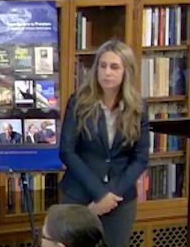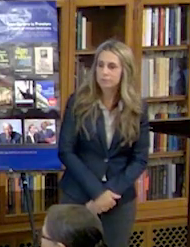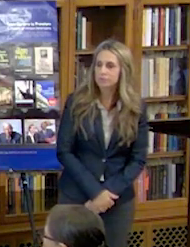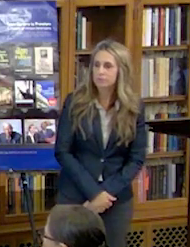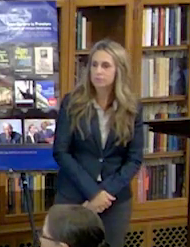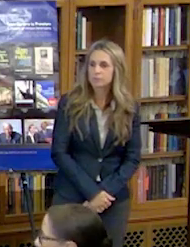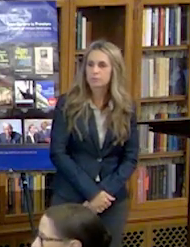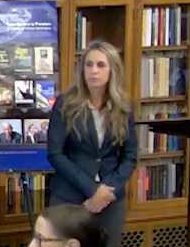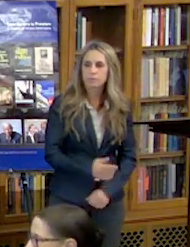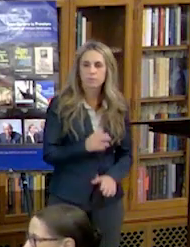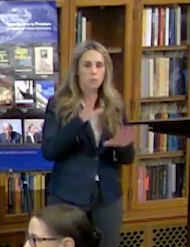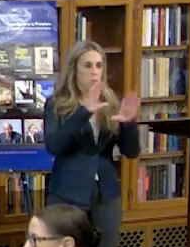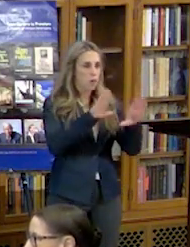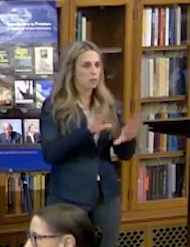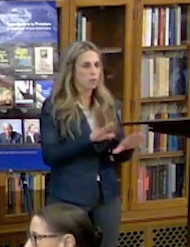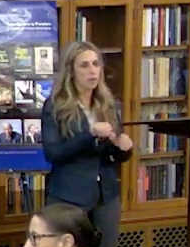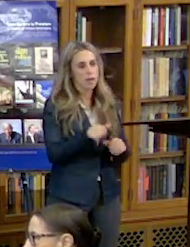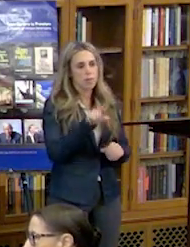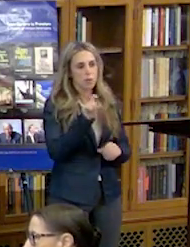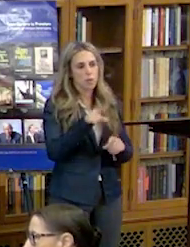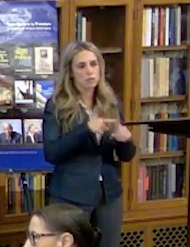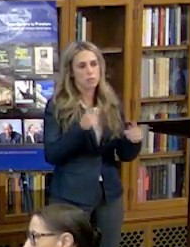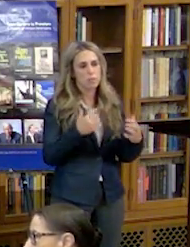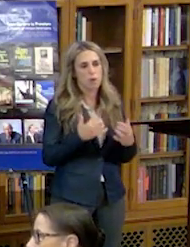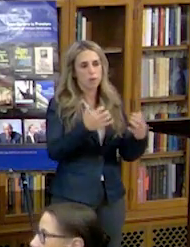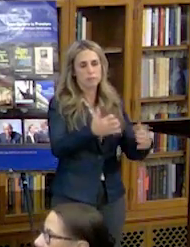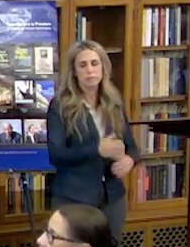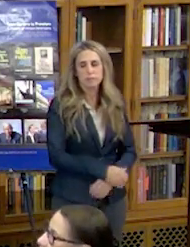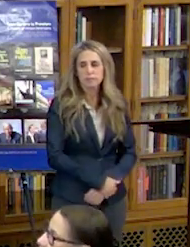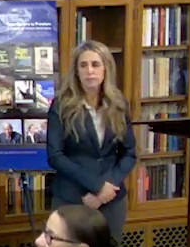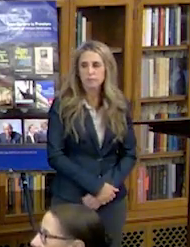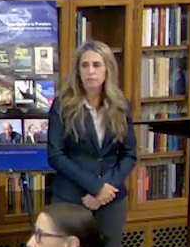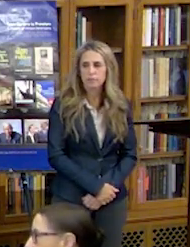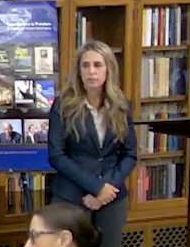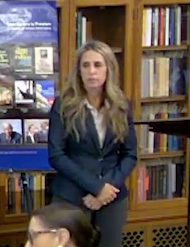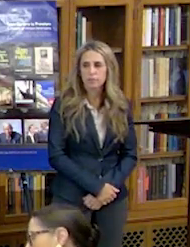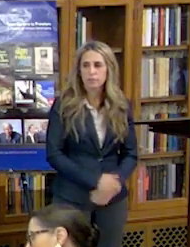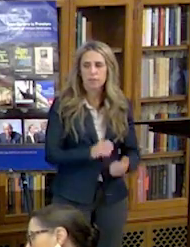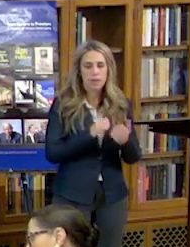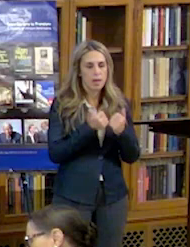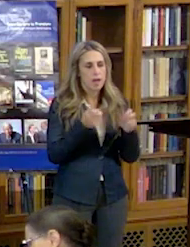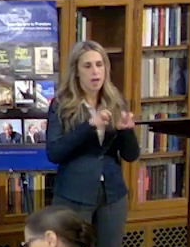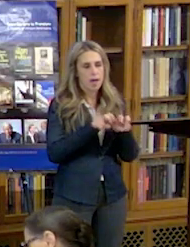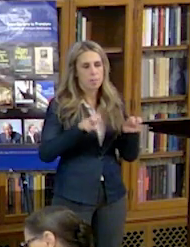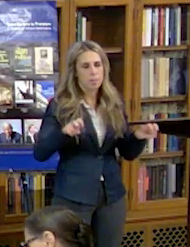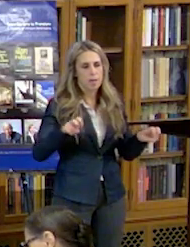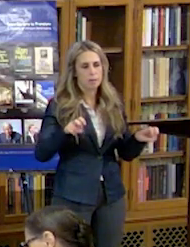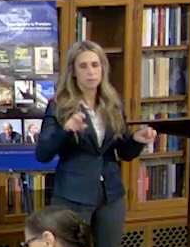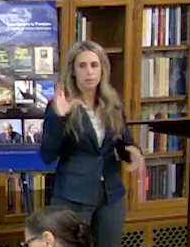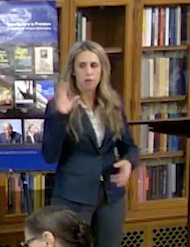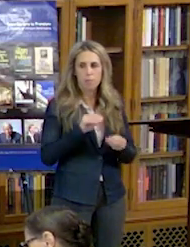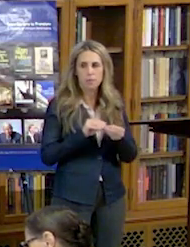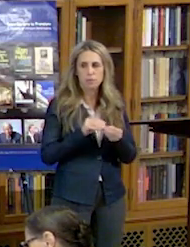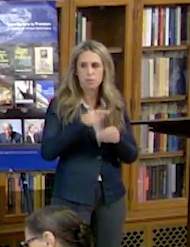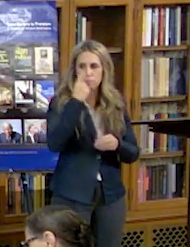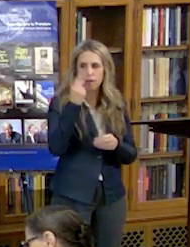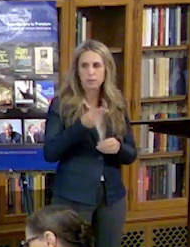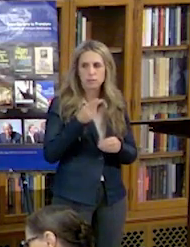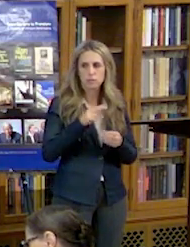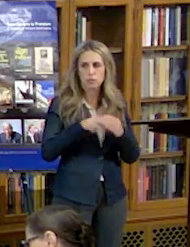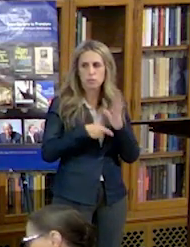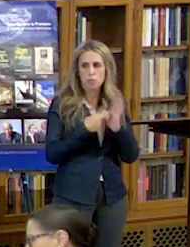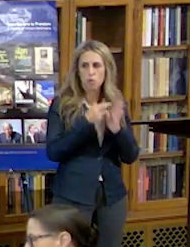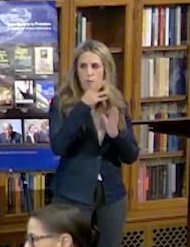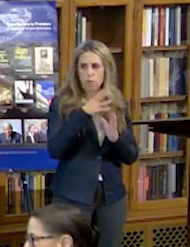it wonderful I have another question from the audience here how did the panelist view the compilation of black history and the role of